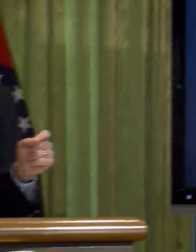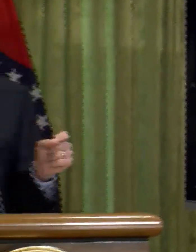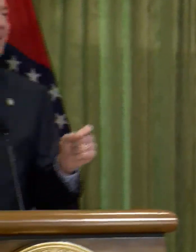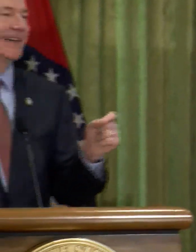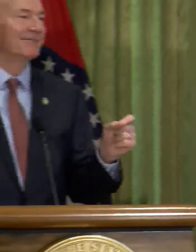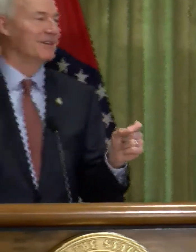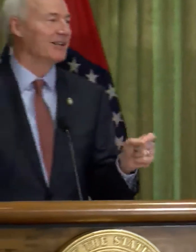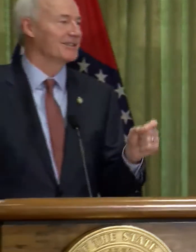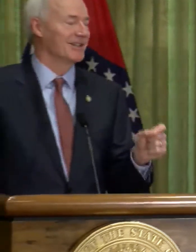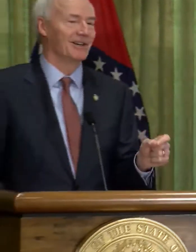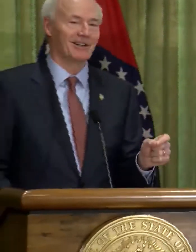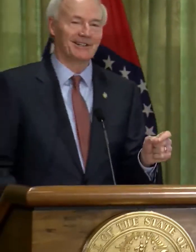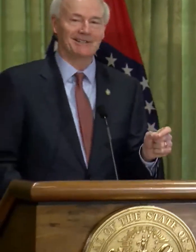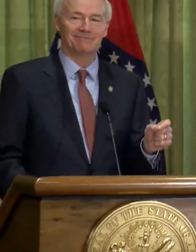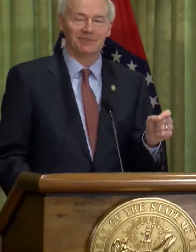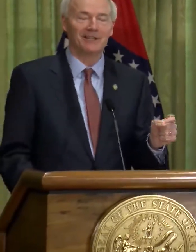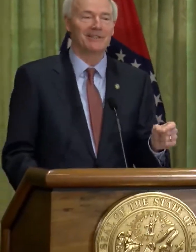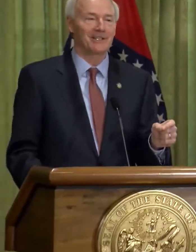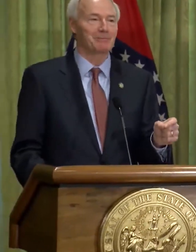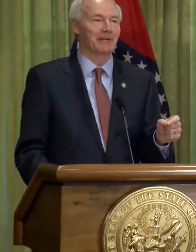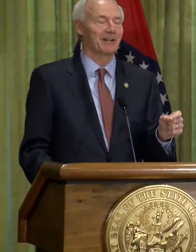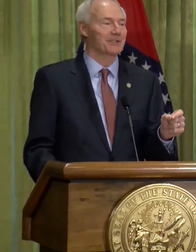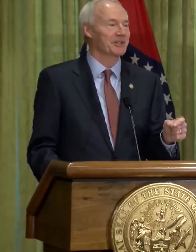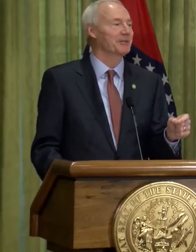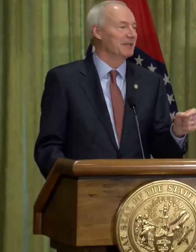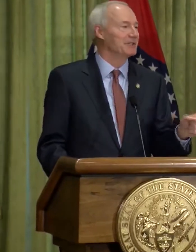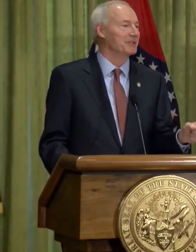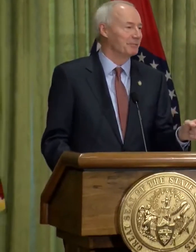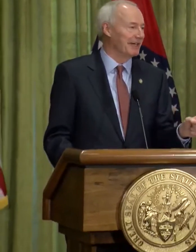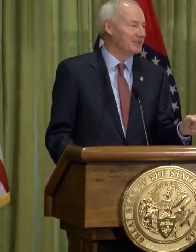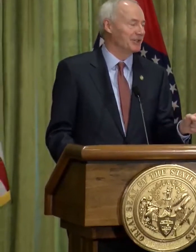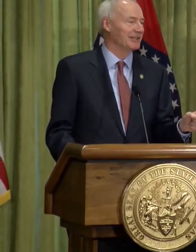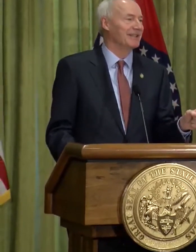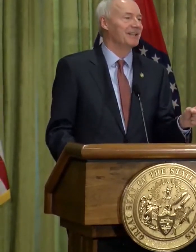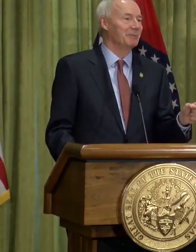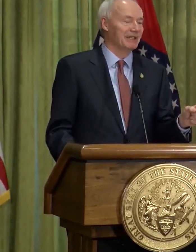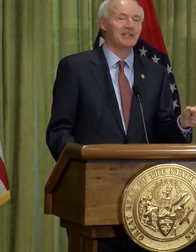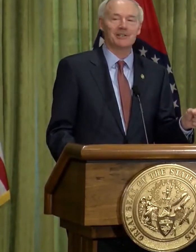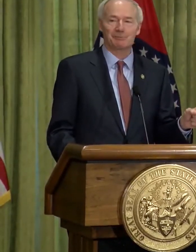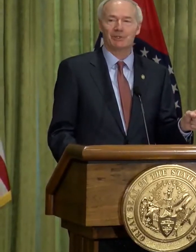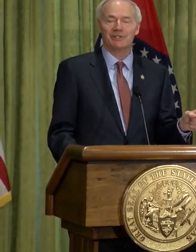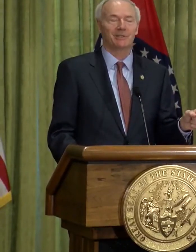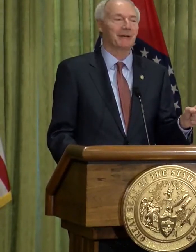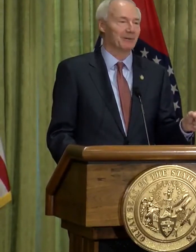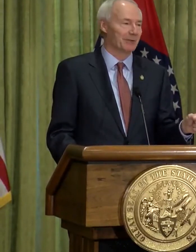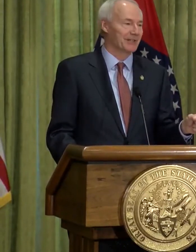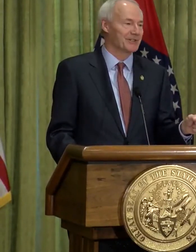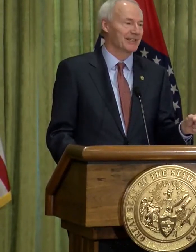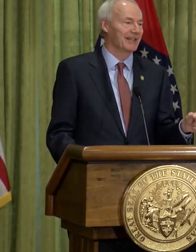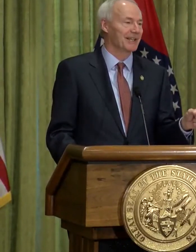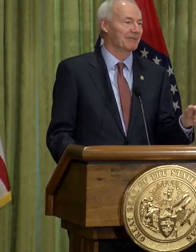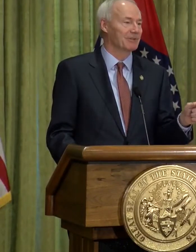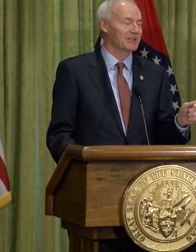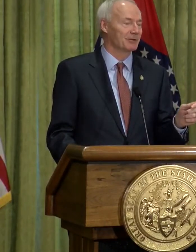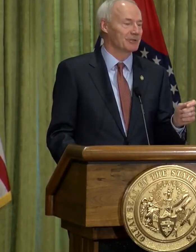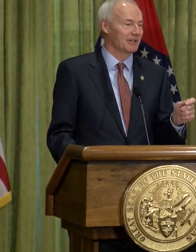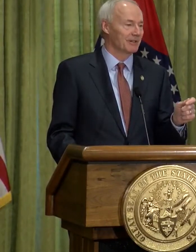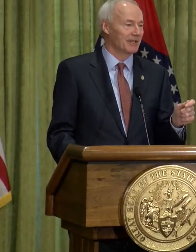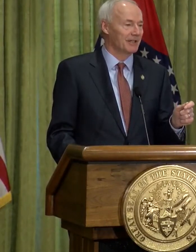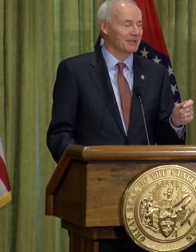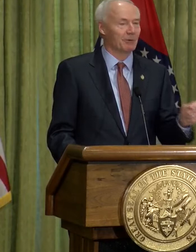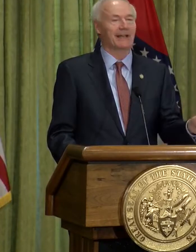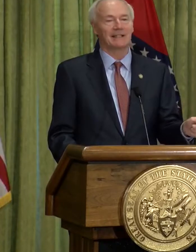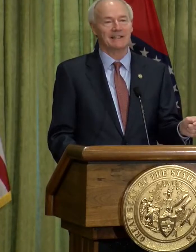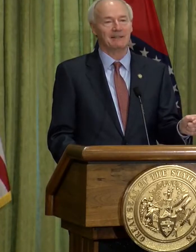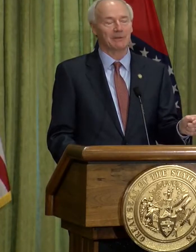because they have voluntarily done this because they're committed to the patient, but it does put them at risk. And it covers those that